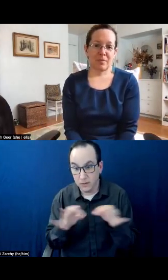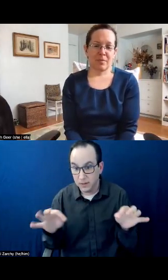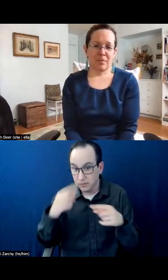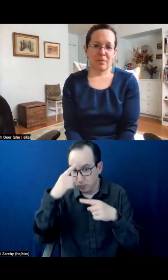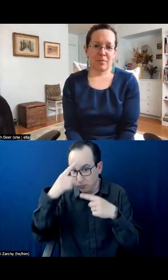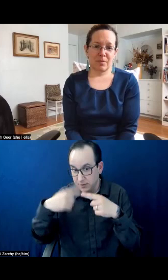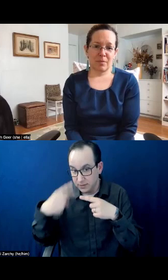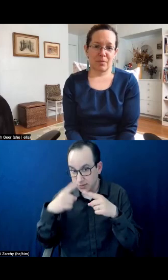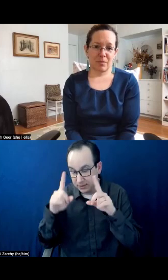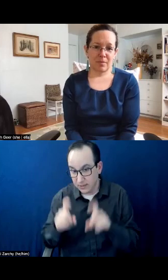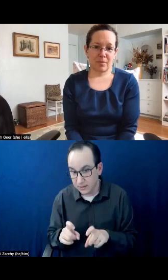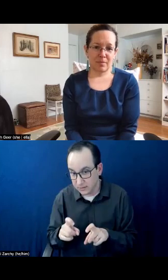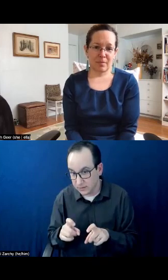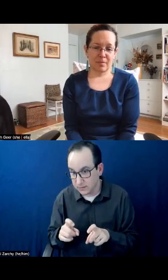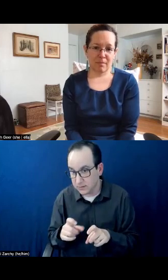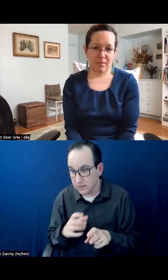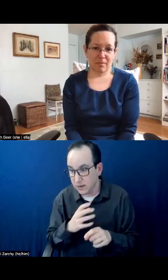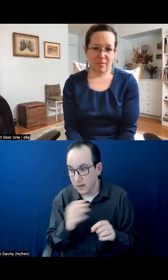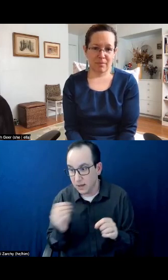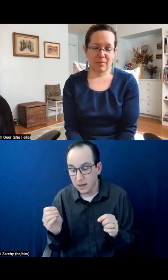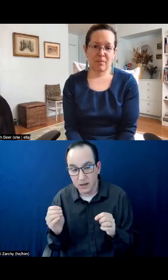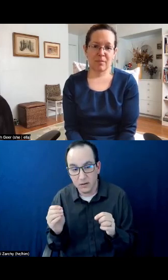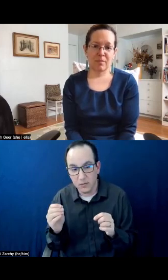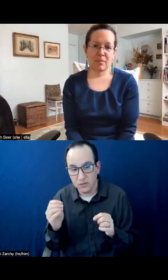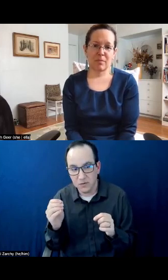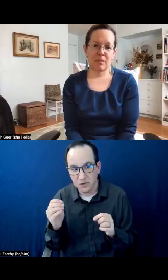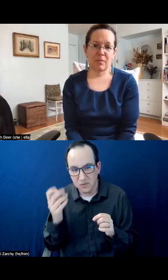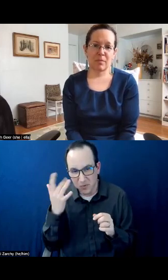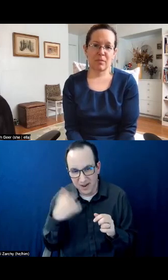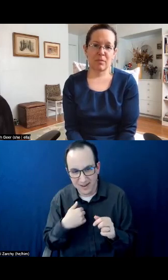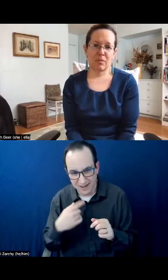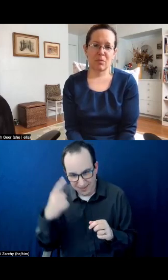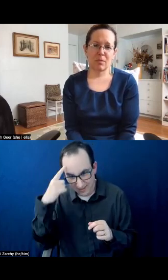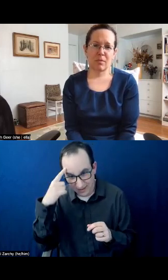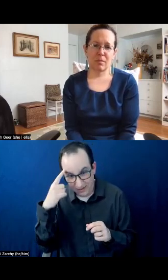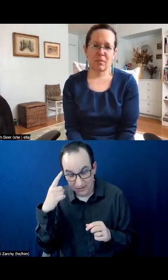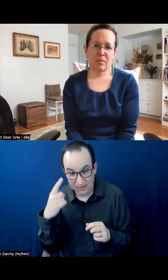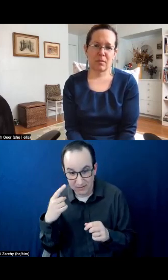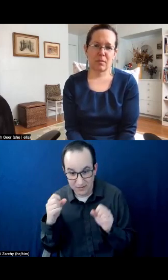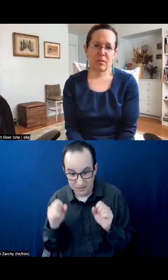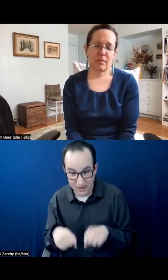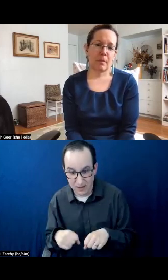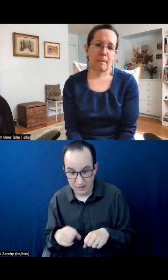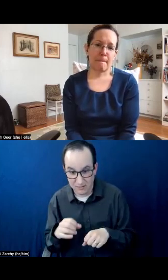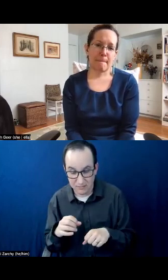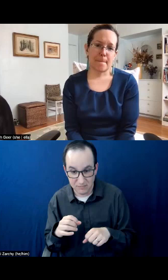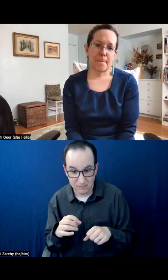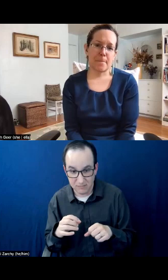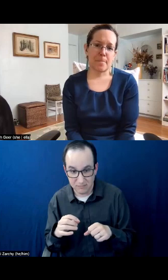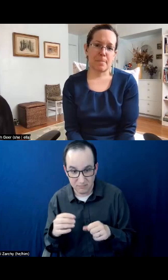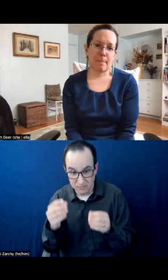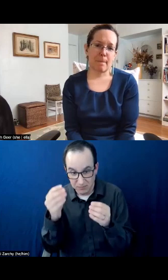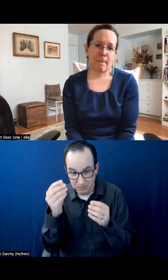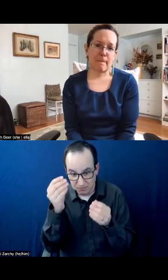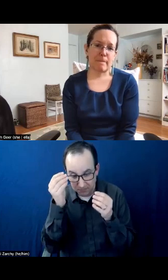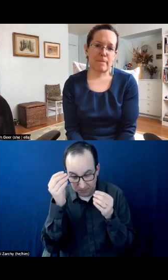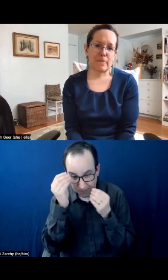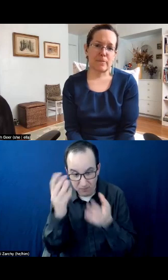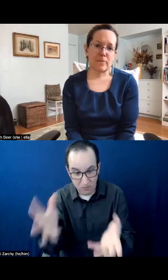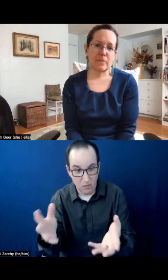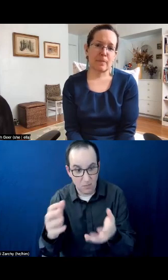So I did already talk about the language processing assessment, and I